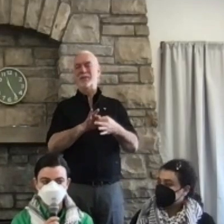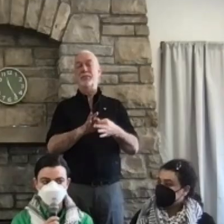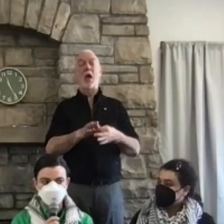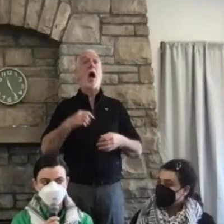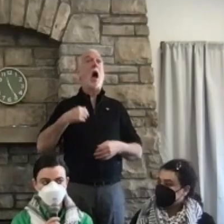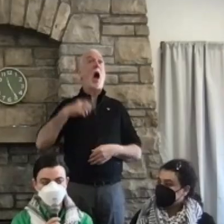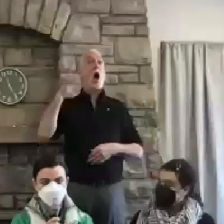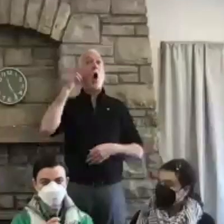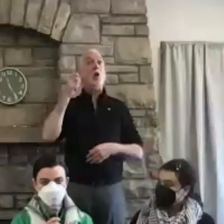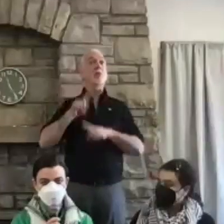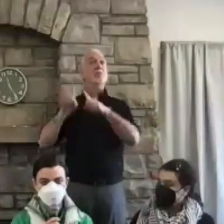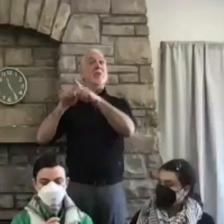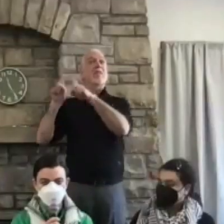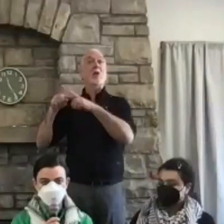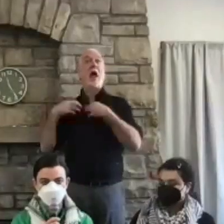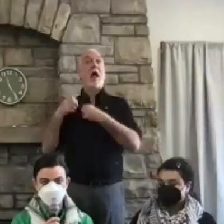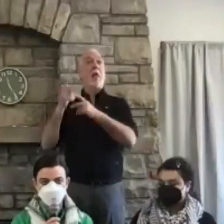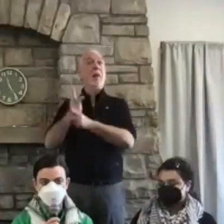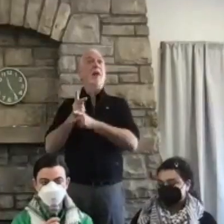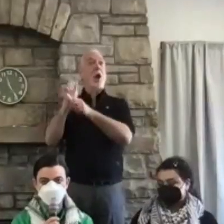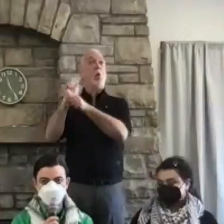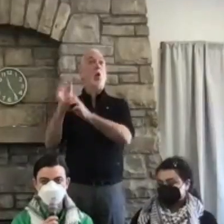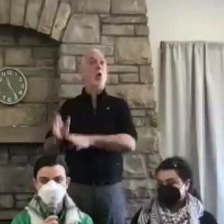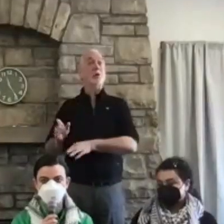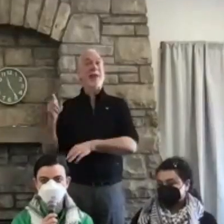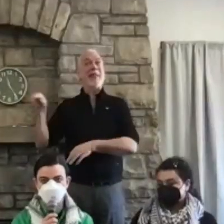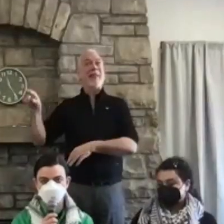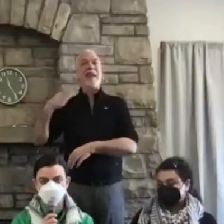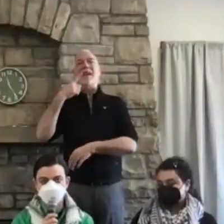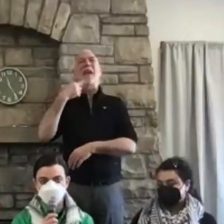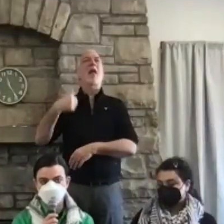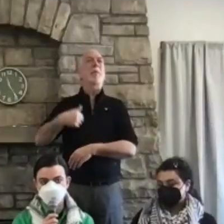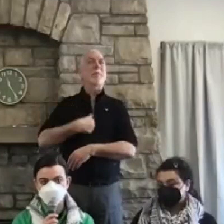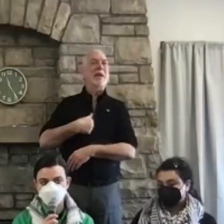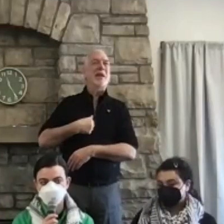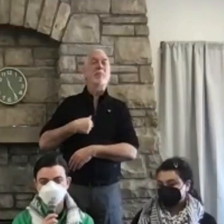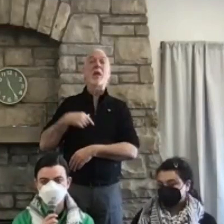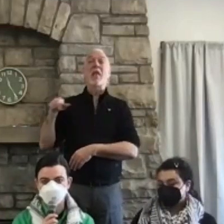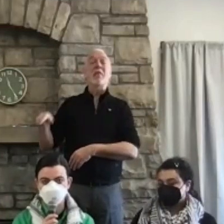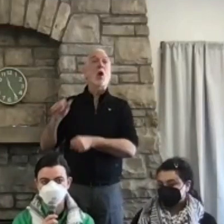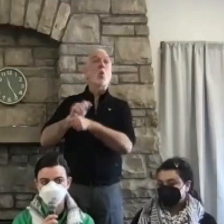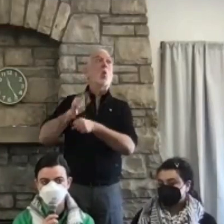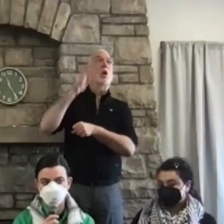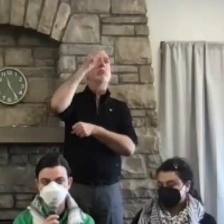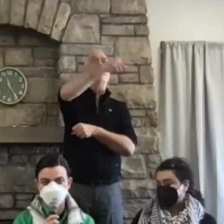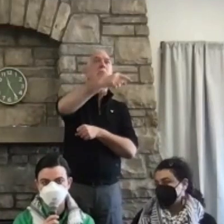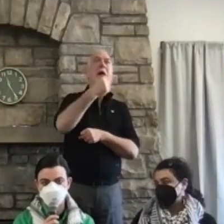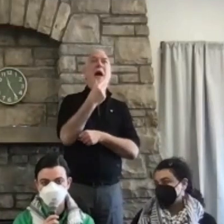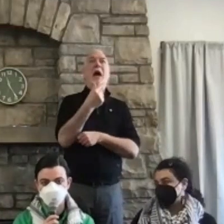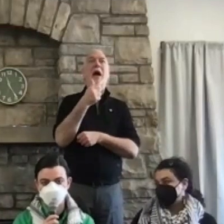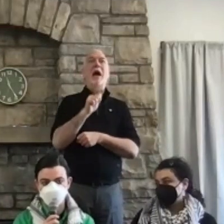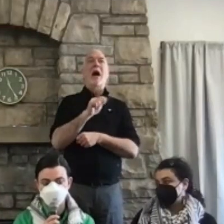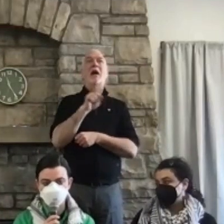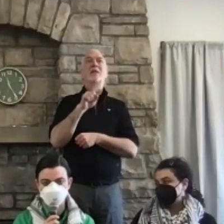the various healthcare workers who I've had the privilege from hearing from, who have worked in Gaza over the last 1.5 years, including